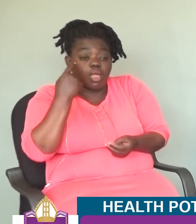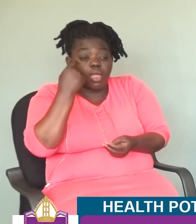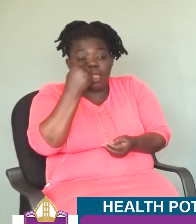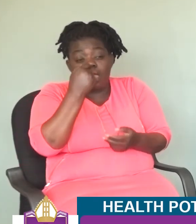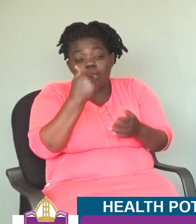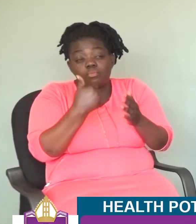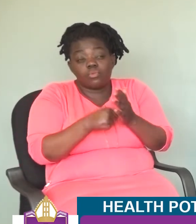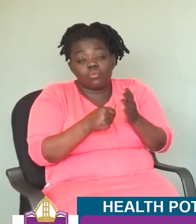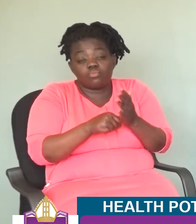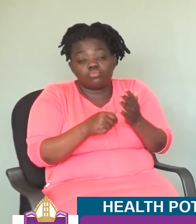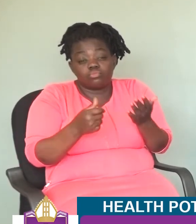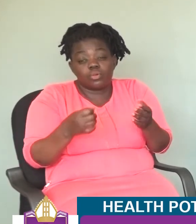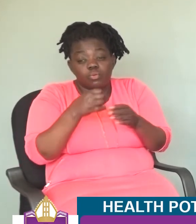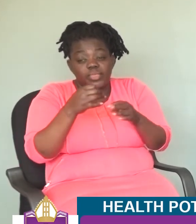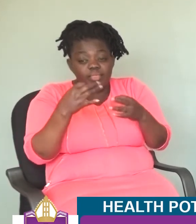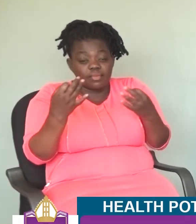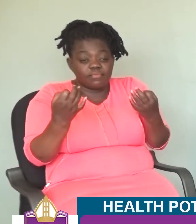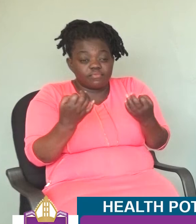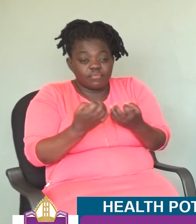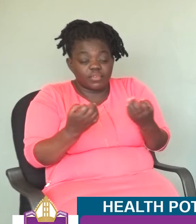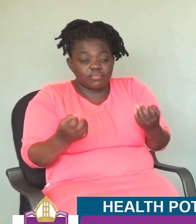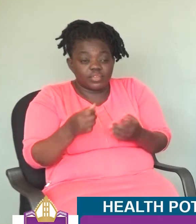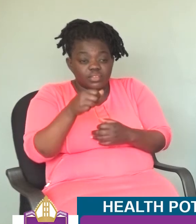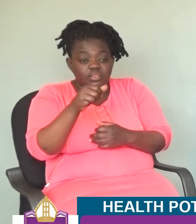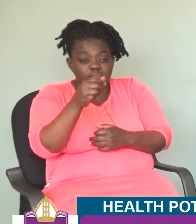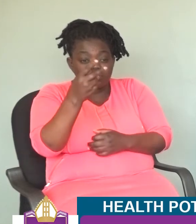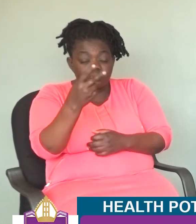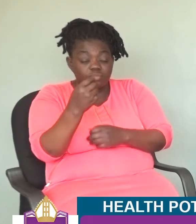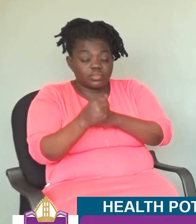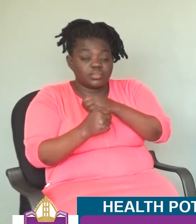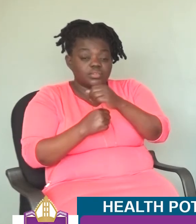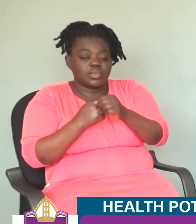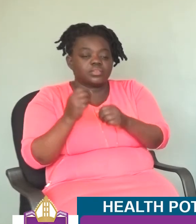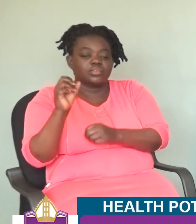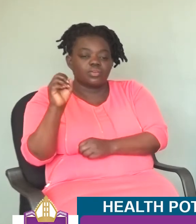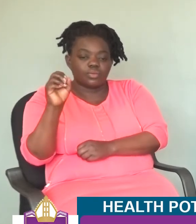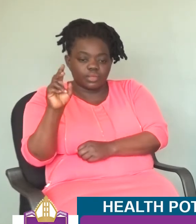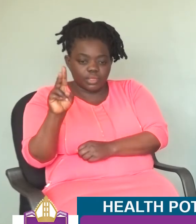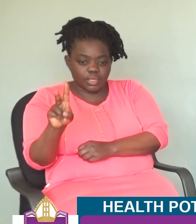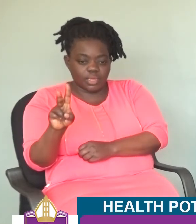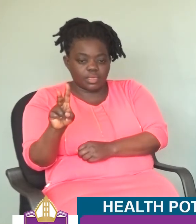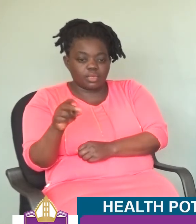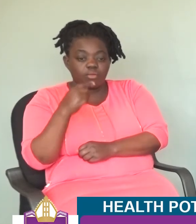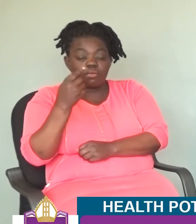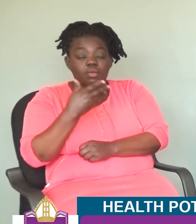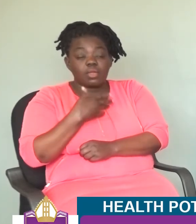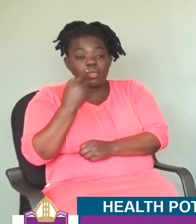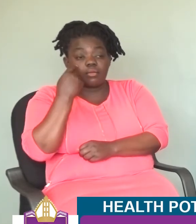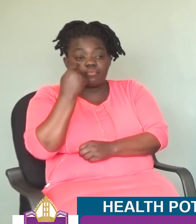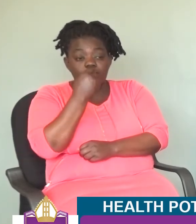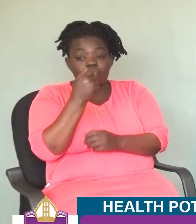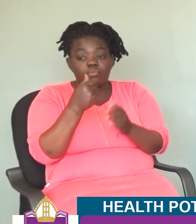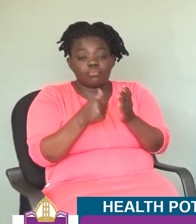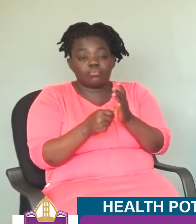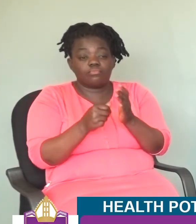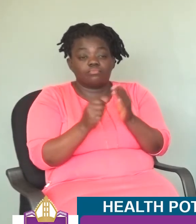or there are no eye complications within the family, every 2 years is allowed. For those who have got eye complications, other